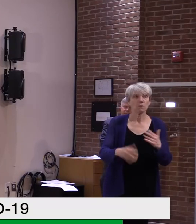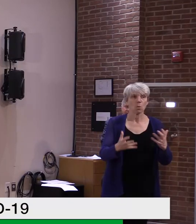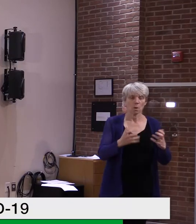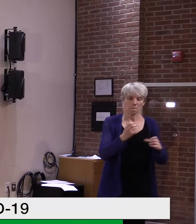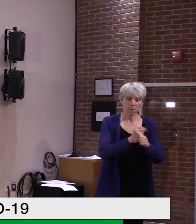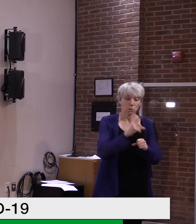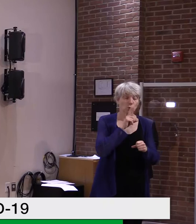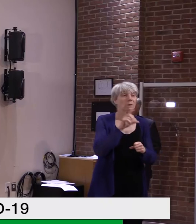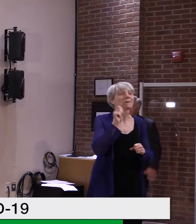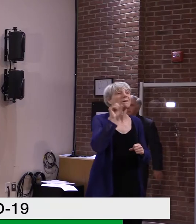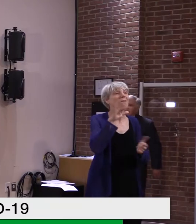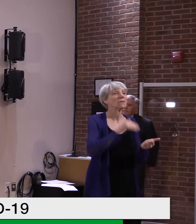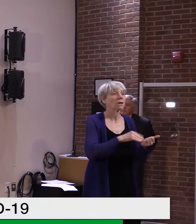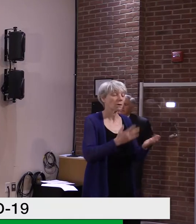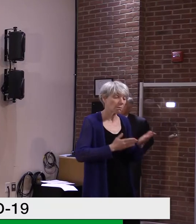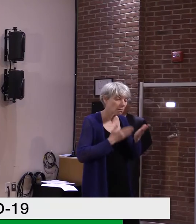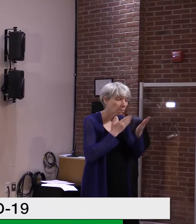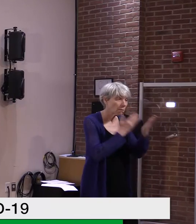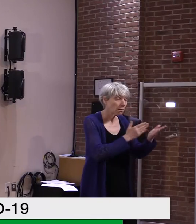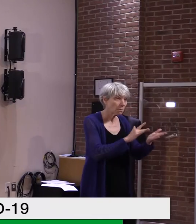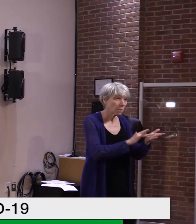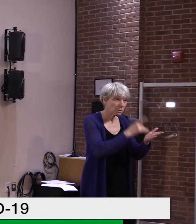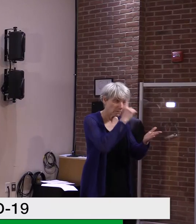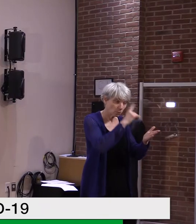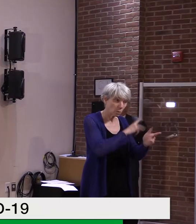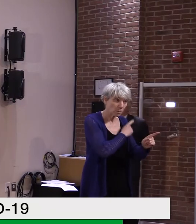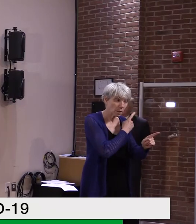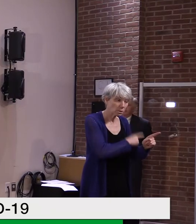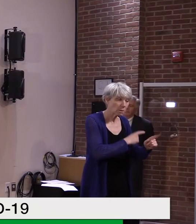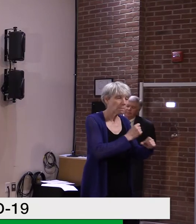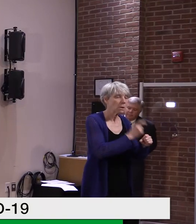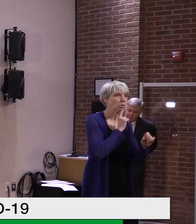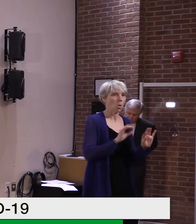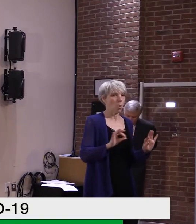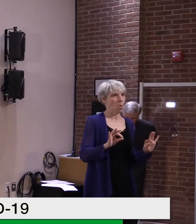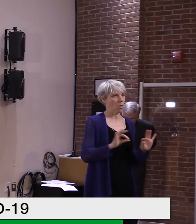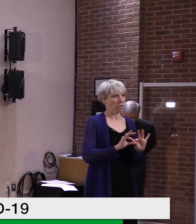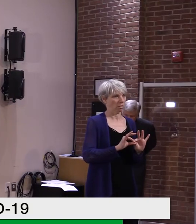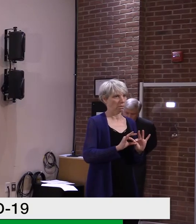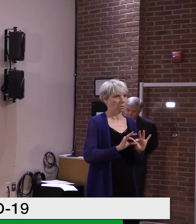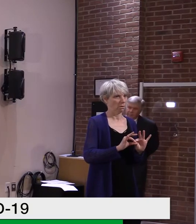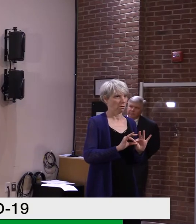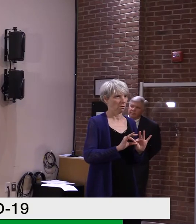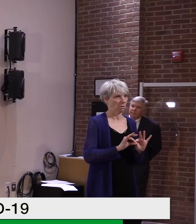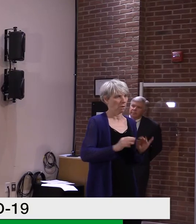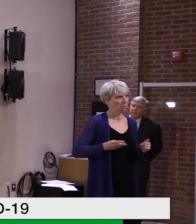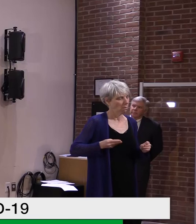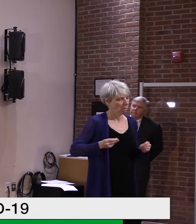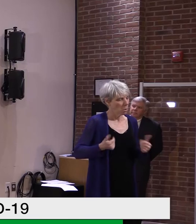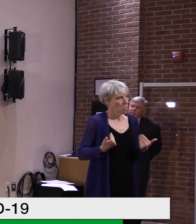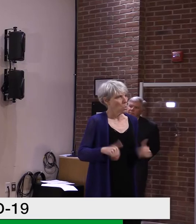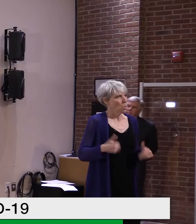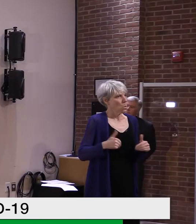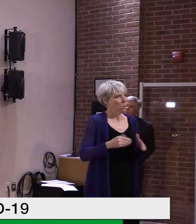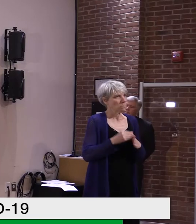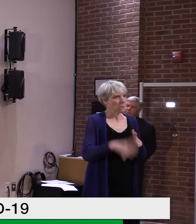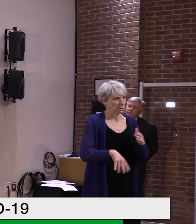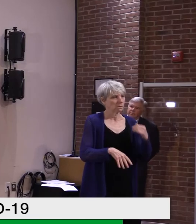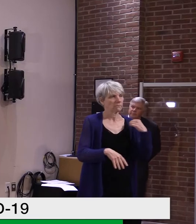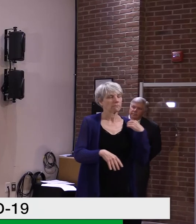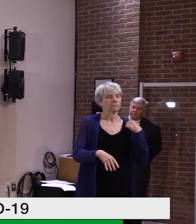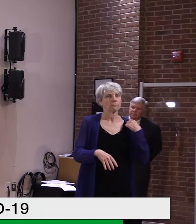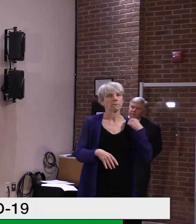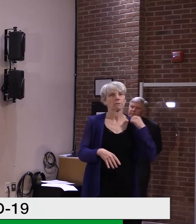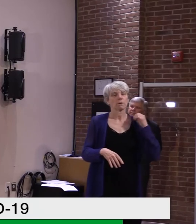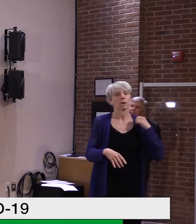be placed on it get the value that it could hold. I don't think, except for those